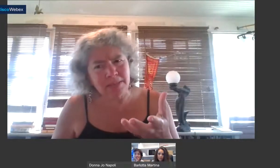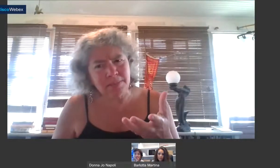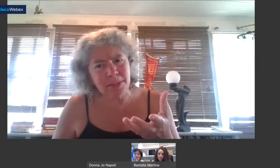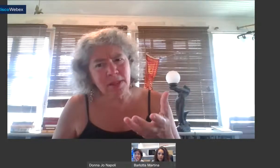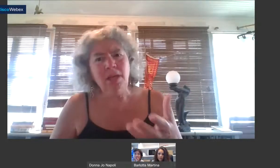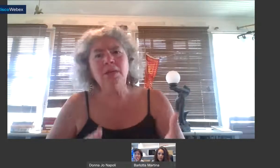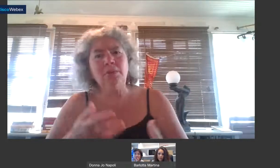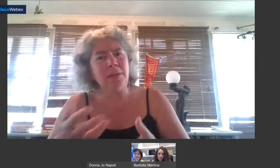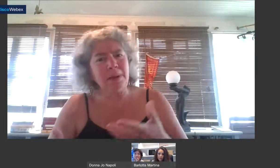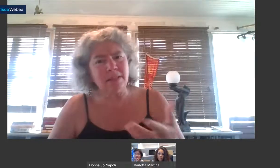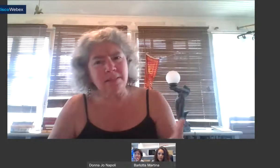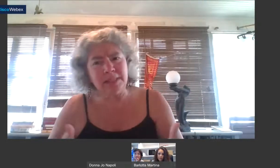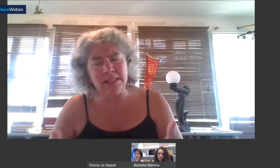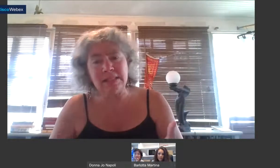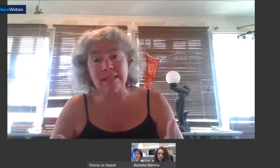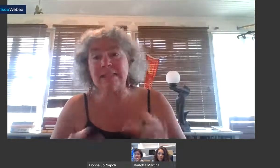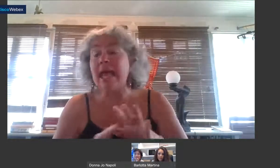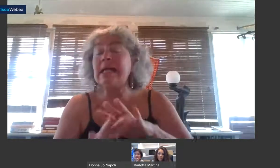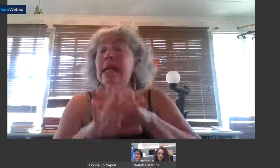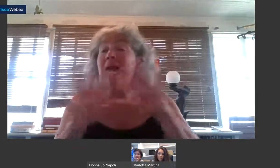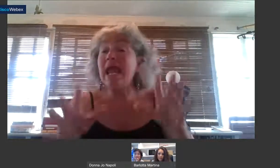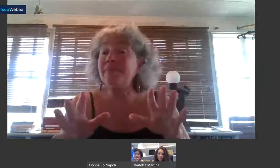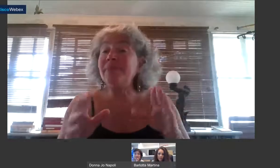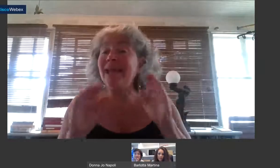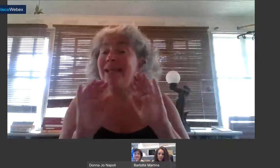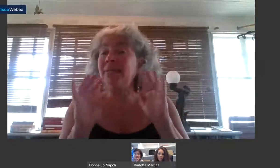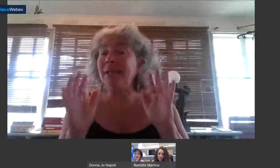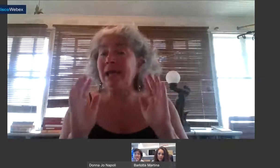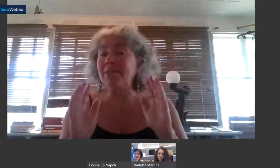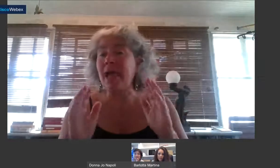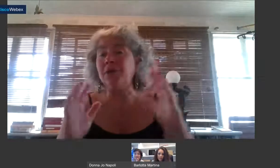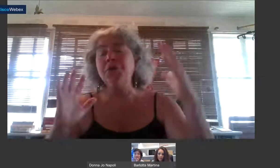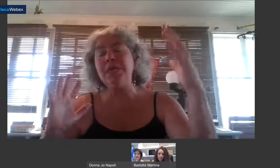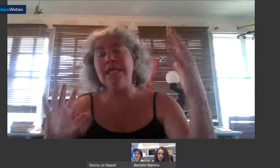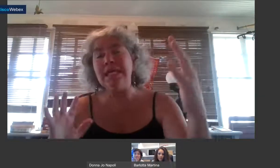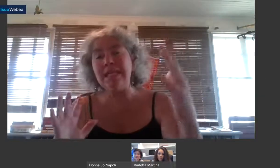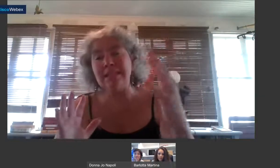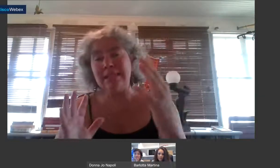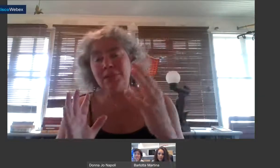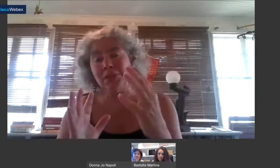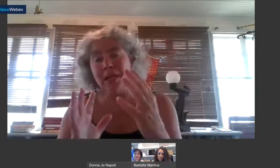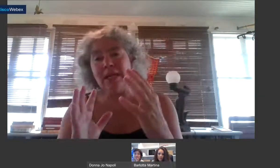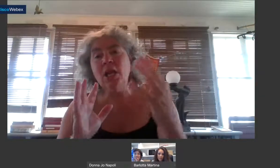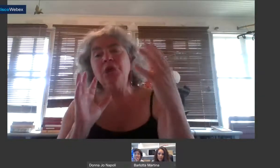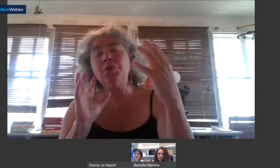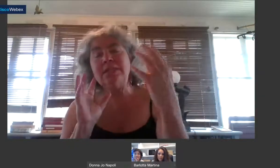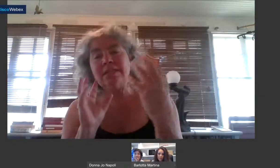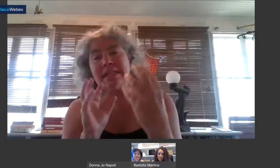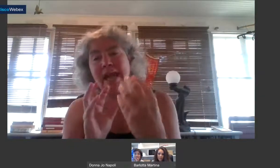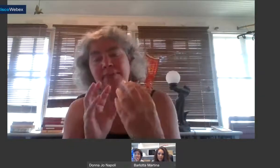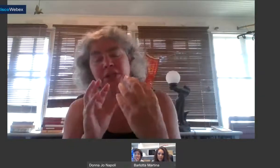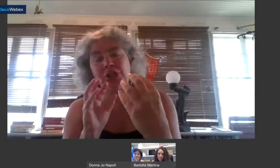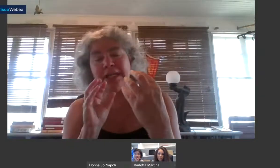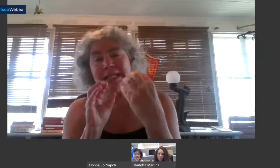possible? Could we possibly discuss that? And it'll be like that. You ease into it. You establish a